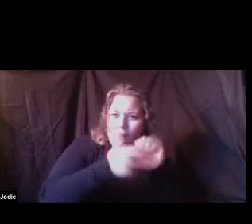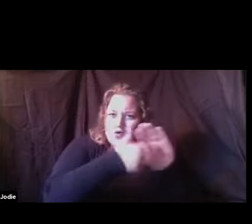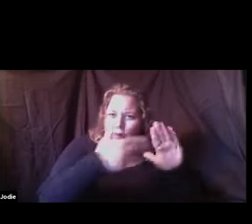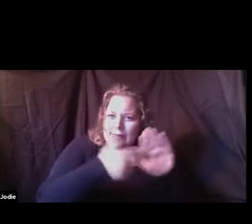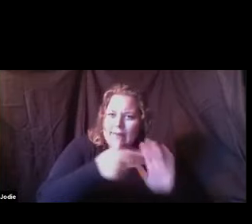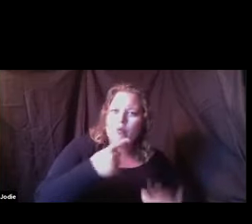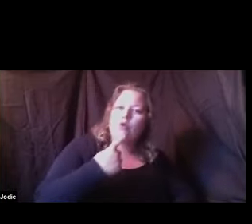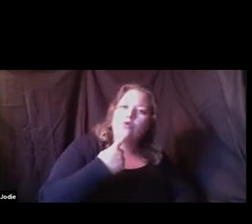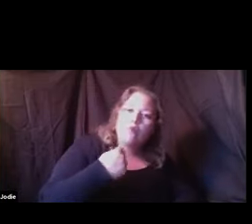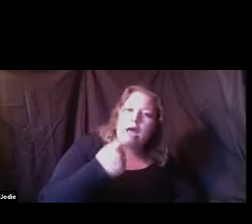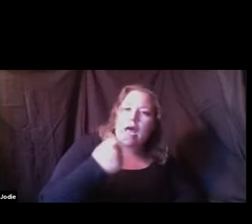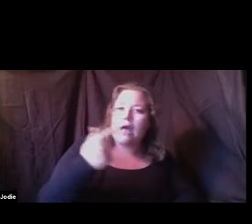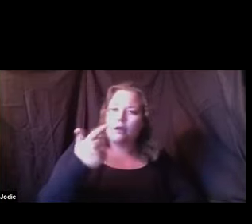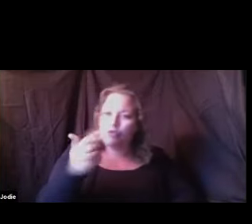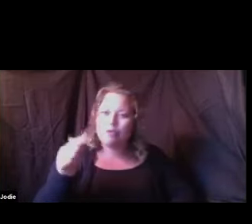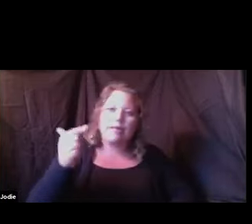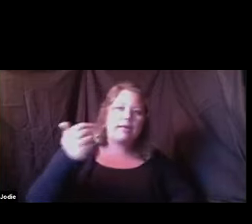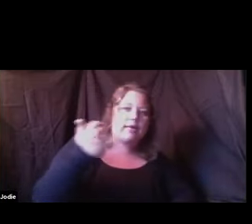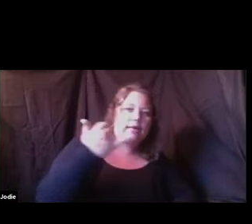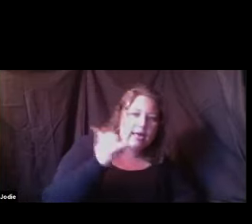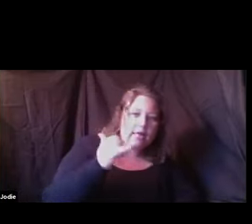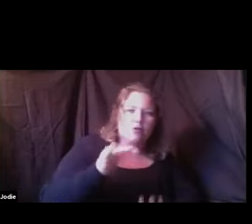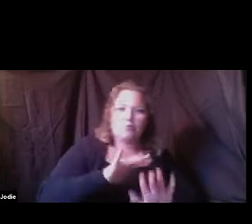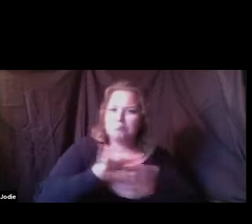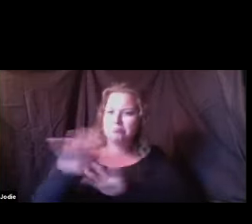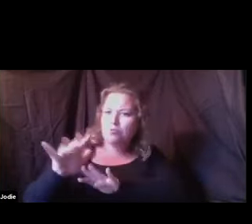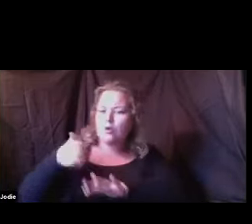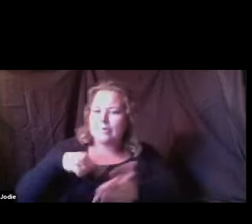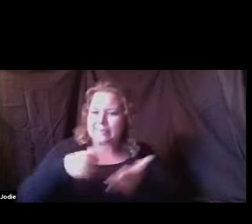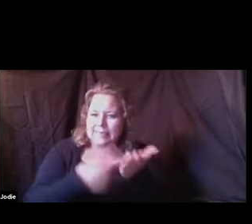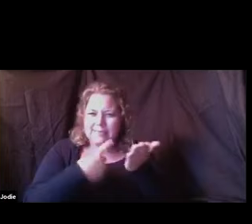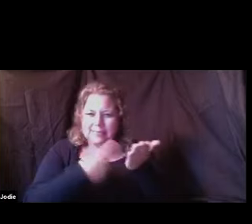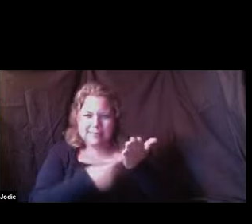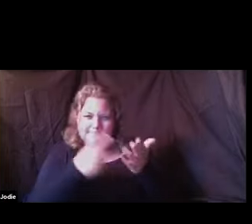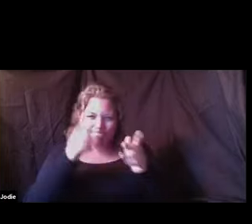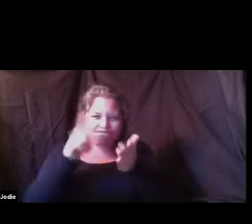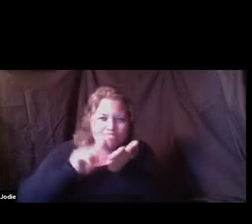say that because we don't want to put out something that isn't